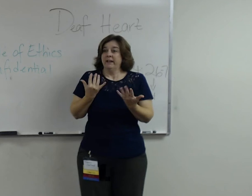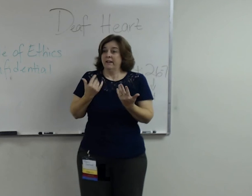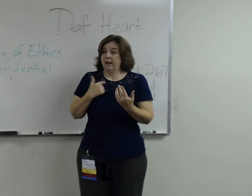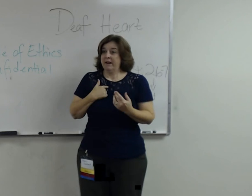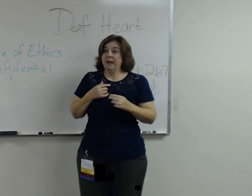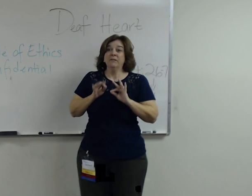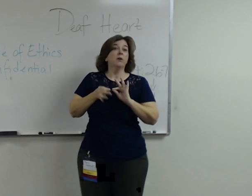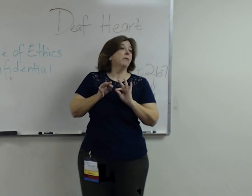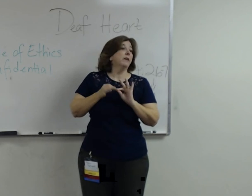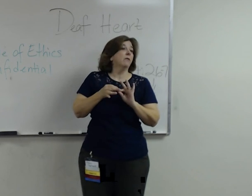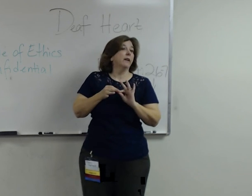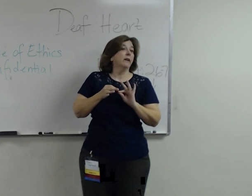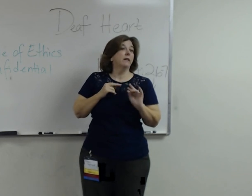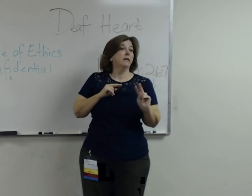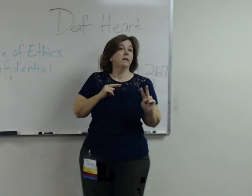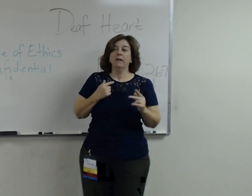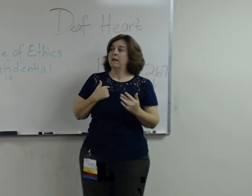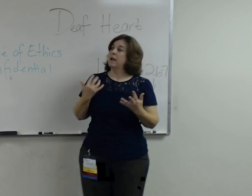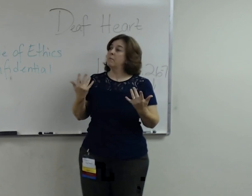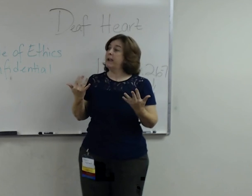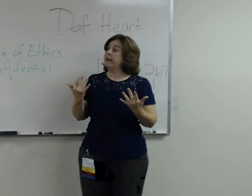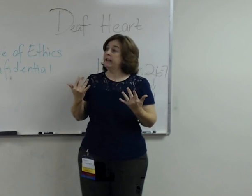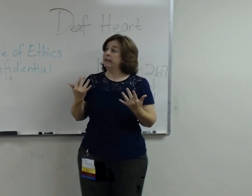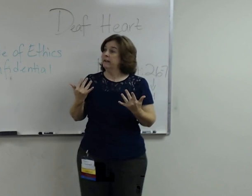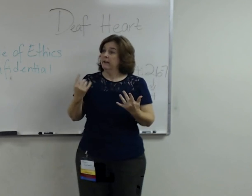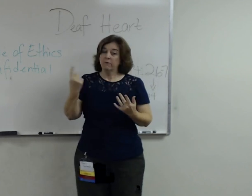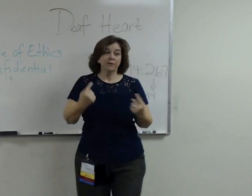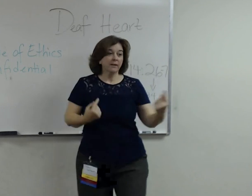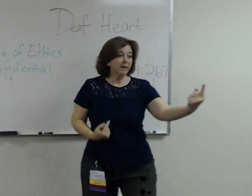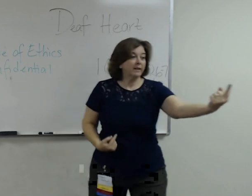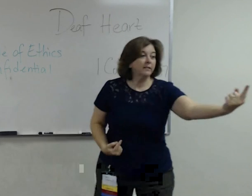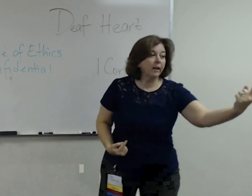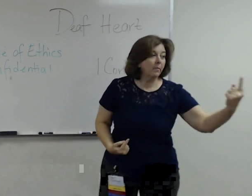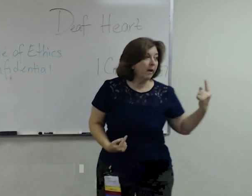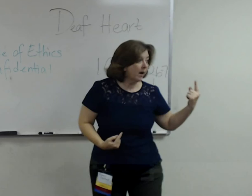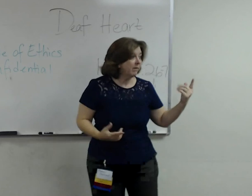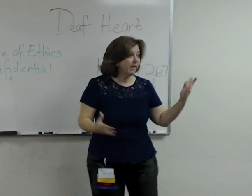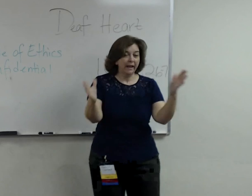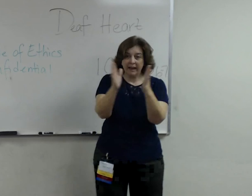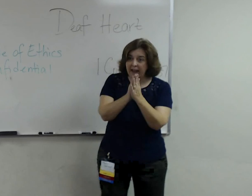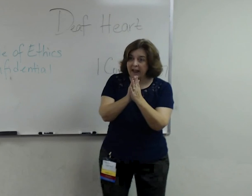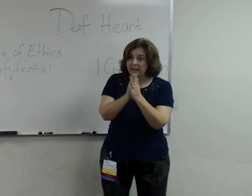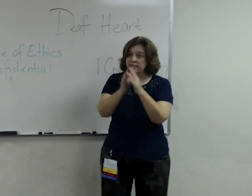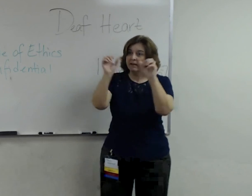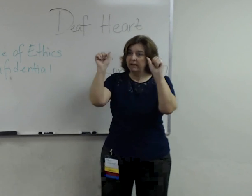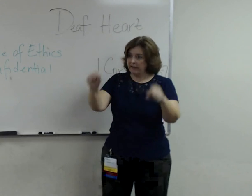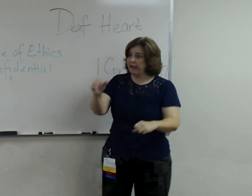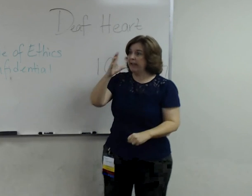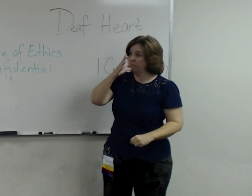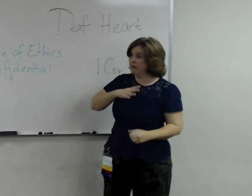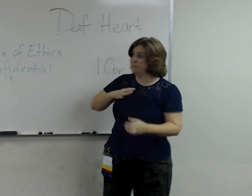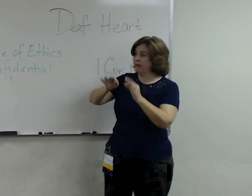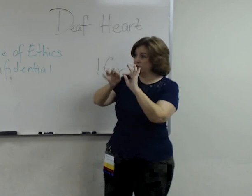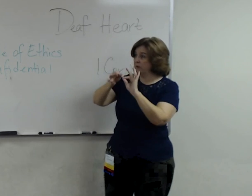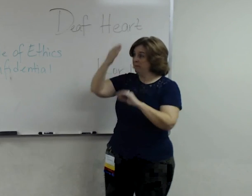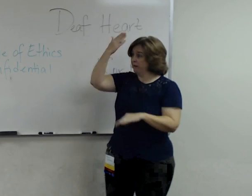waiting. I mean, I'm interpreting going, I'm waiting for somebody to come up and ask, can women interpret in